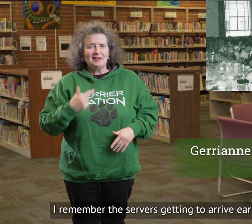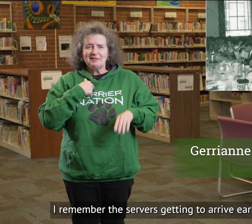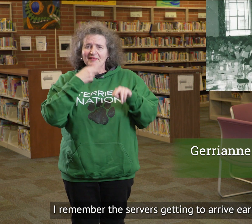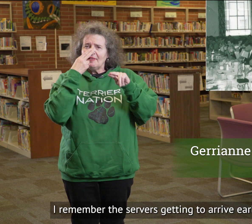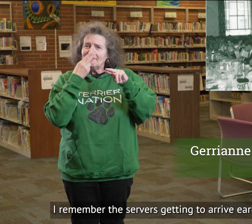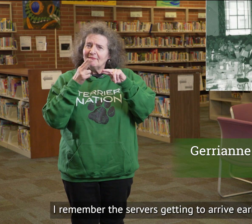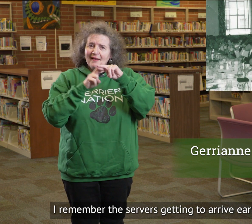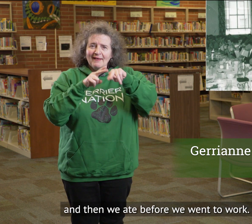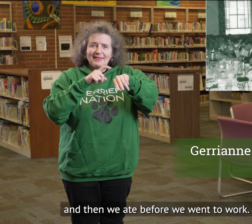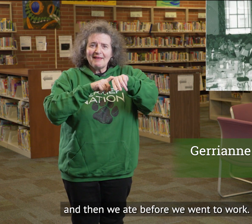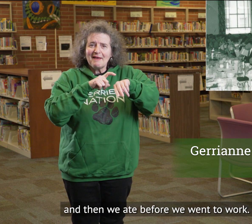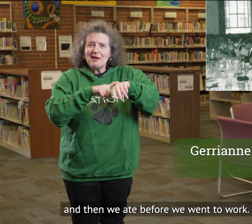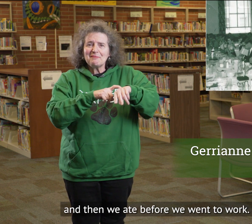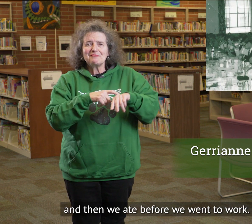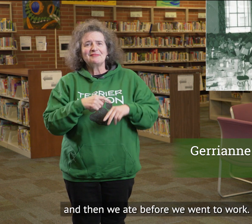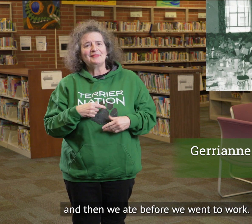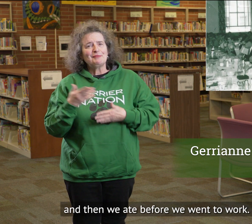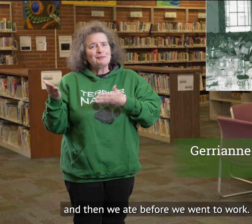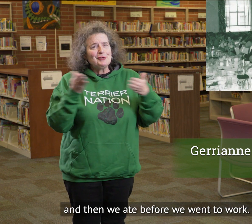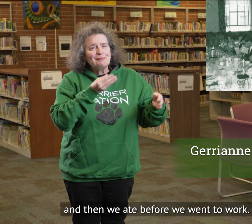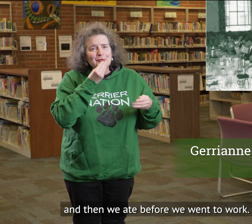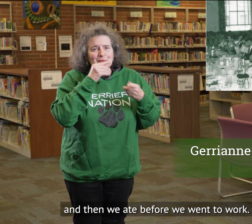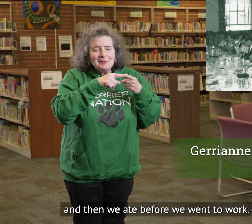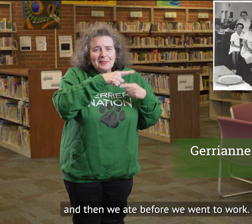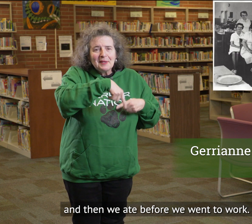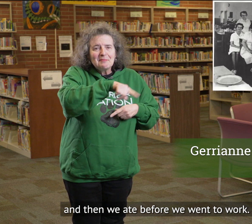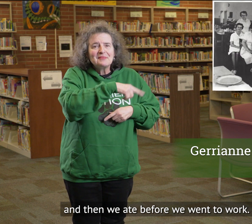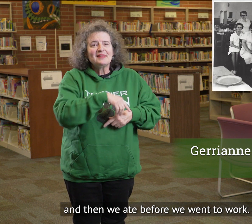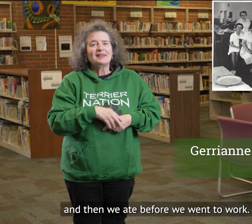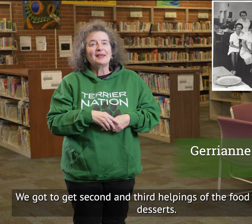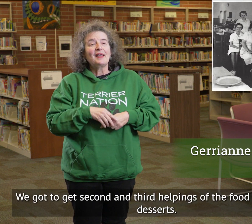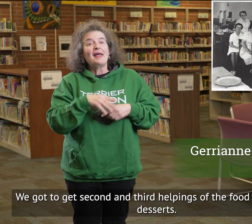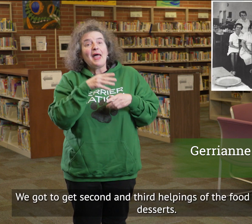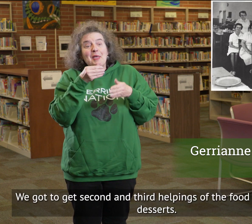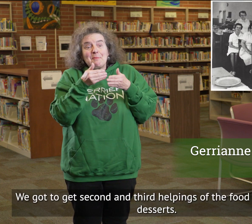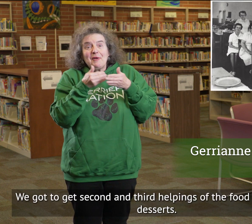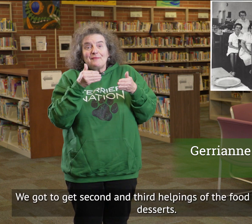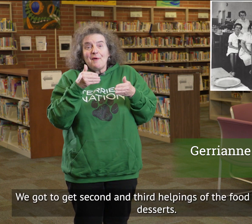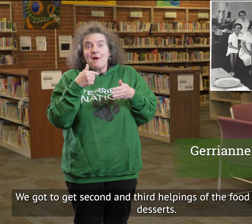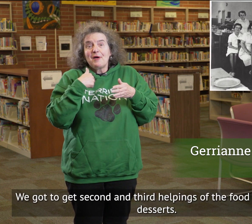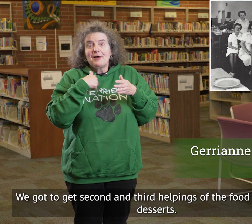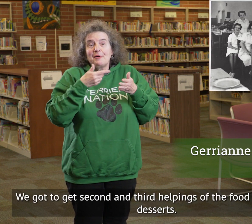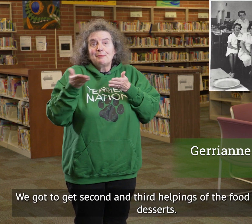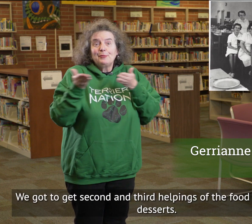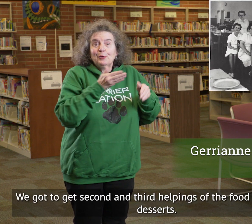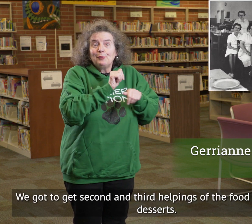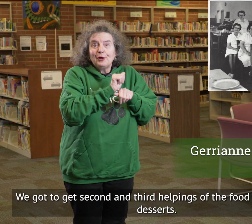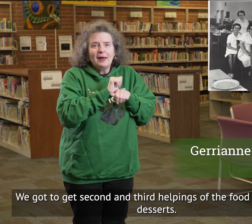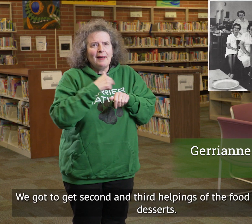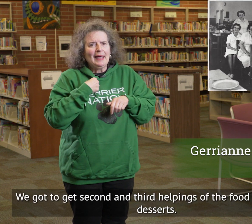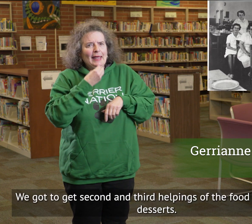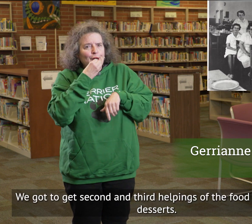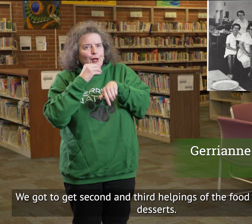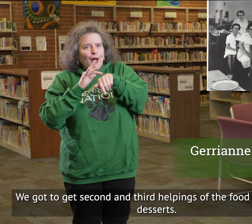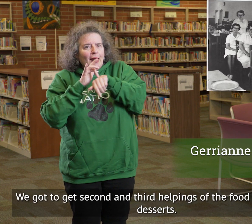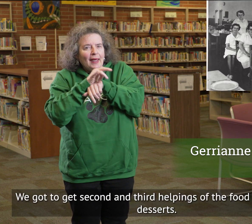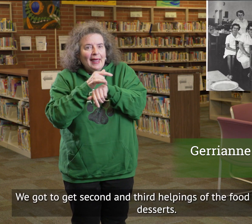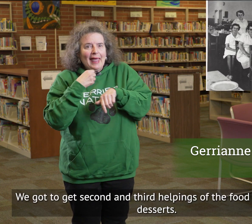arrive early, and then we ate before we went to work. We got to get second and third helpings of the